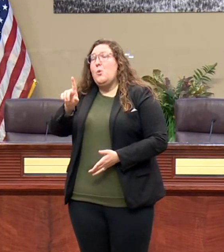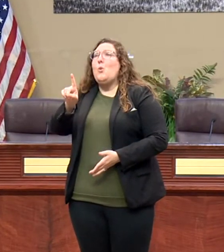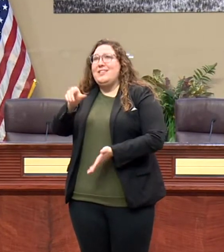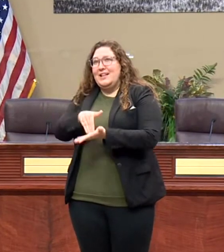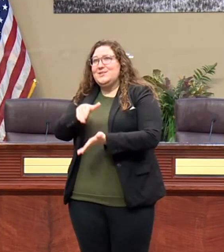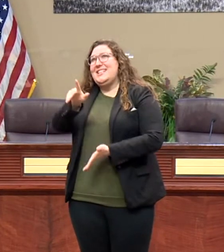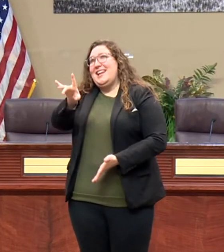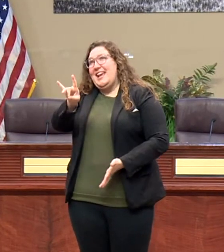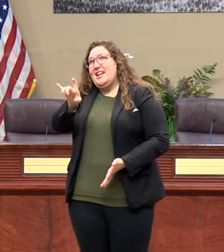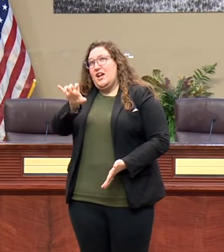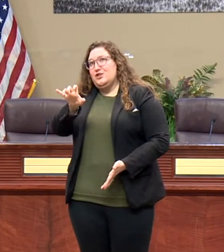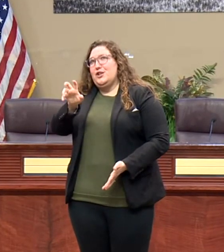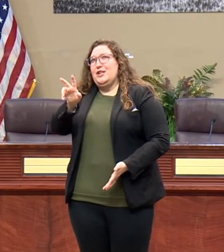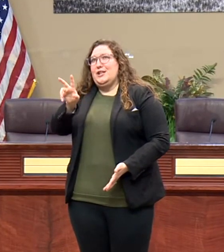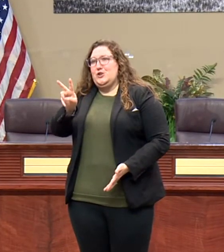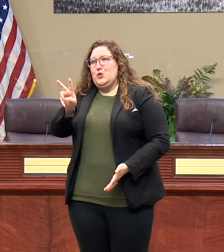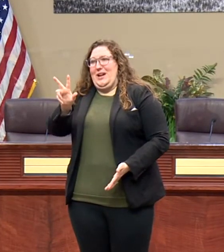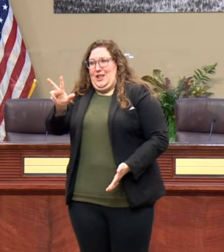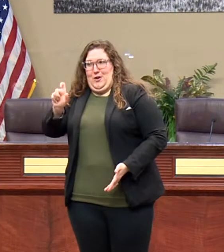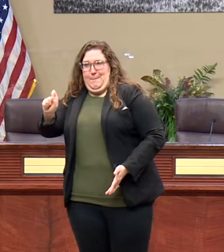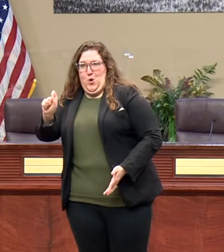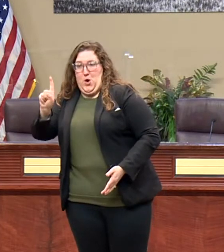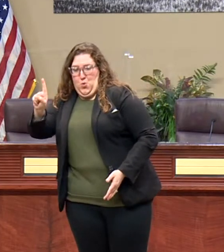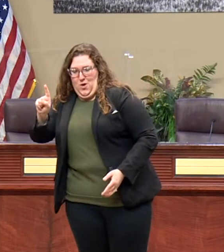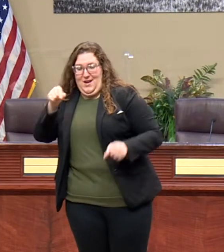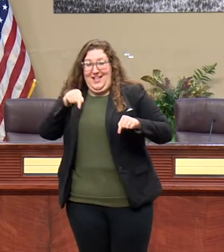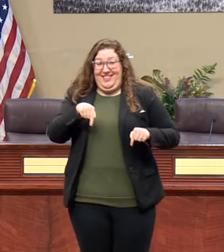1,823.1, and as of this week, it is